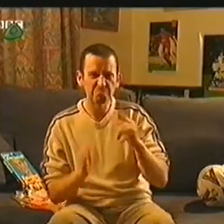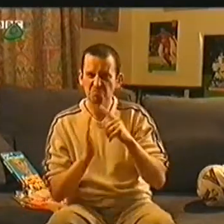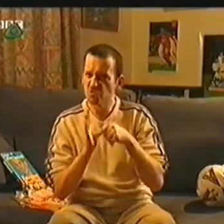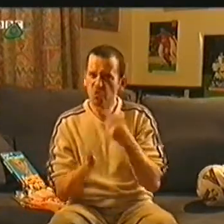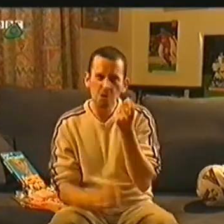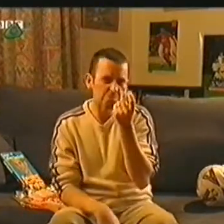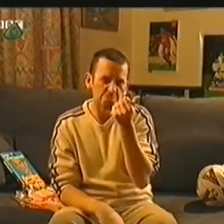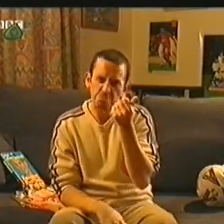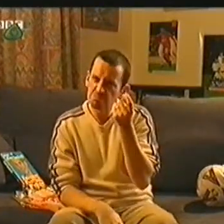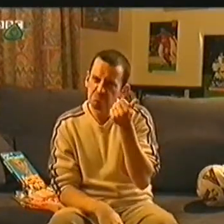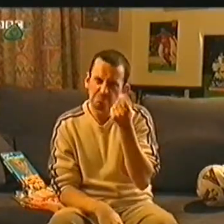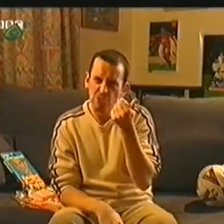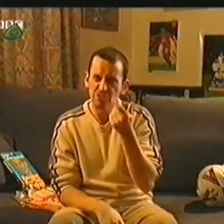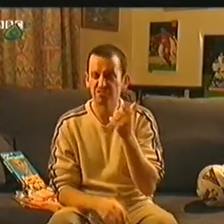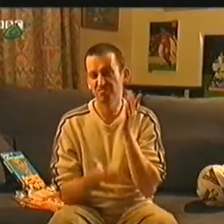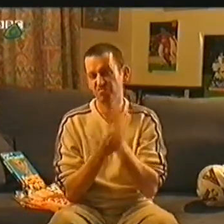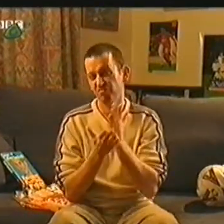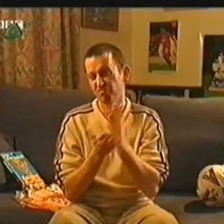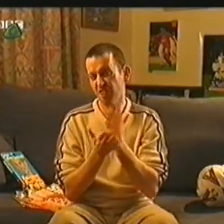on, but it was no good wishing.